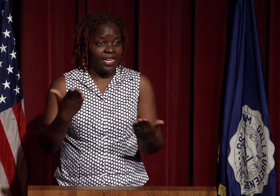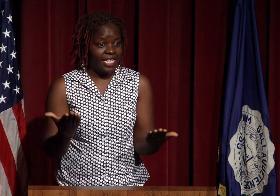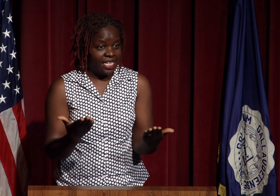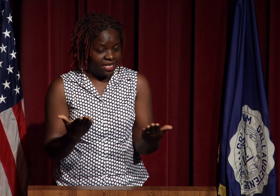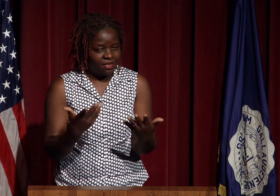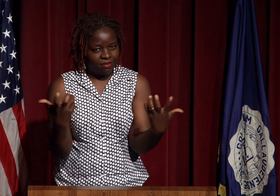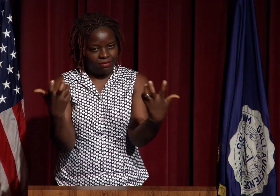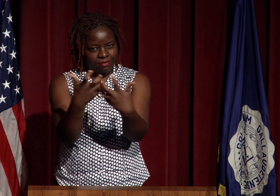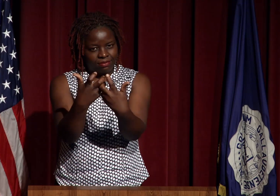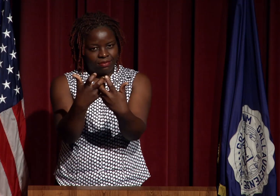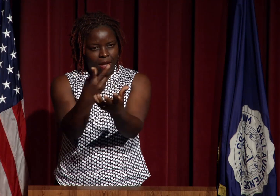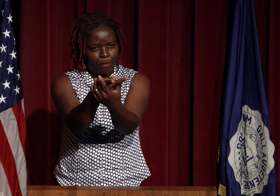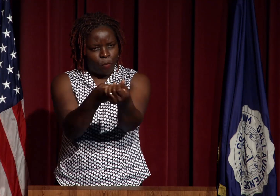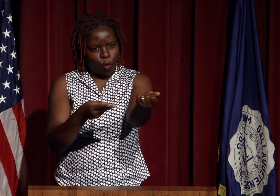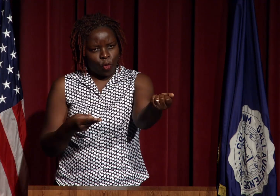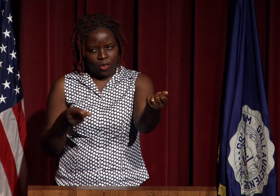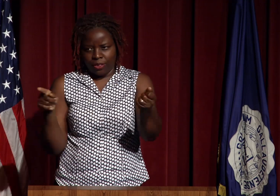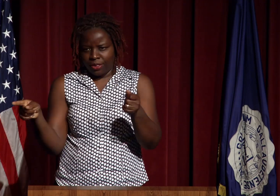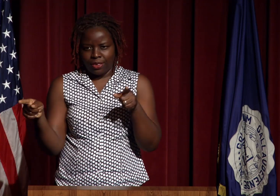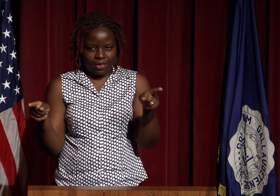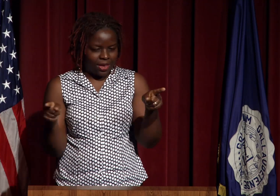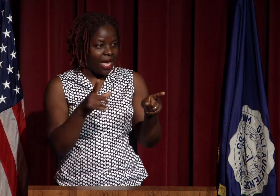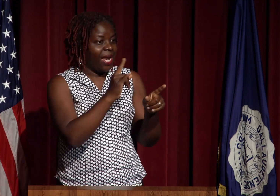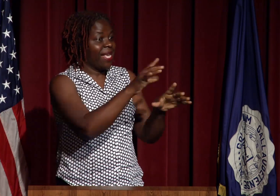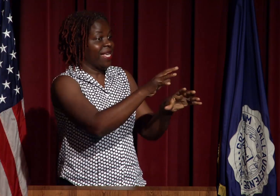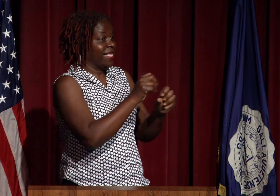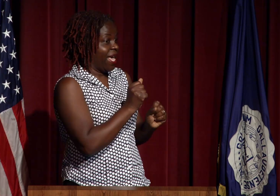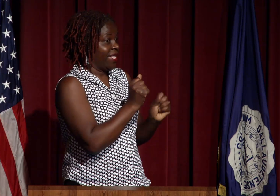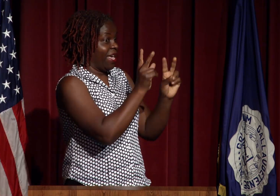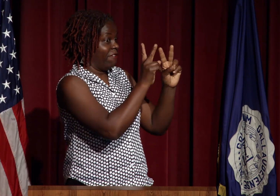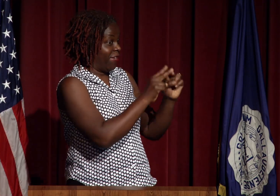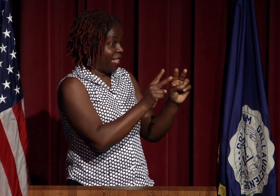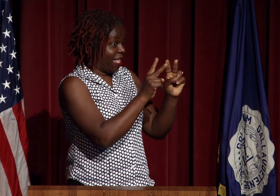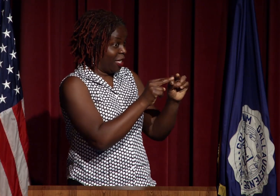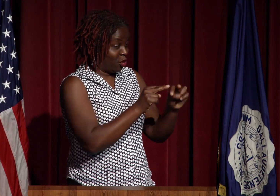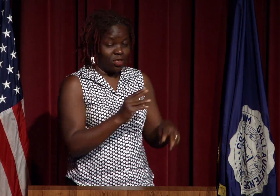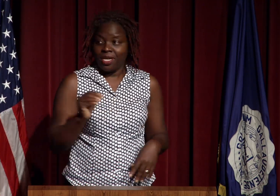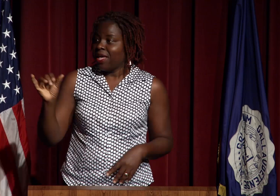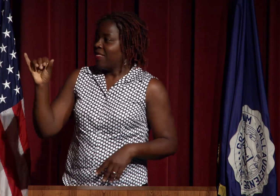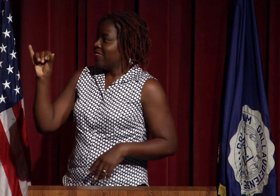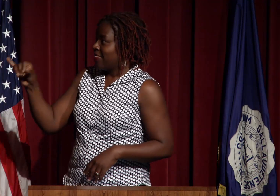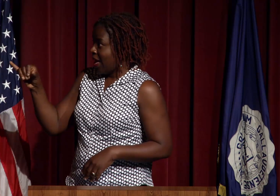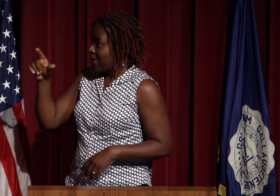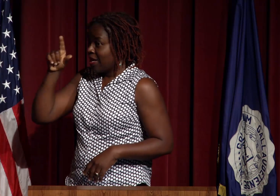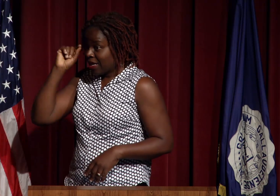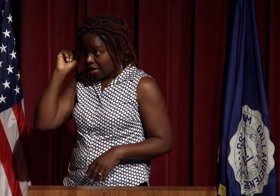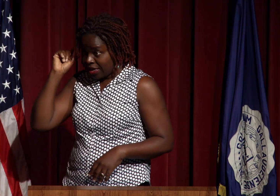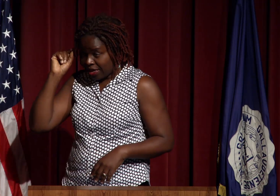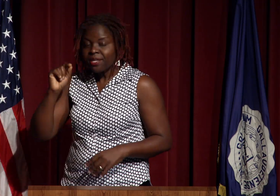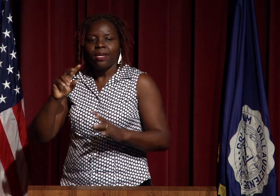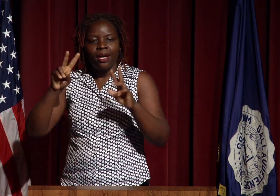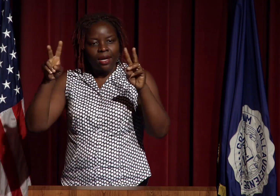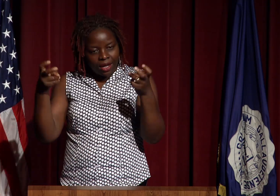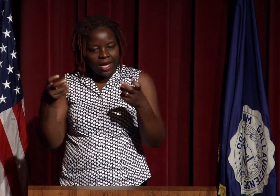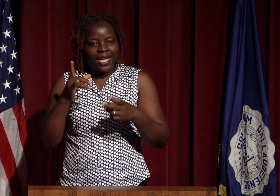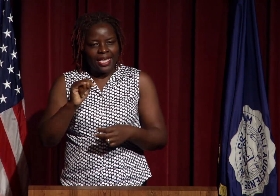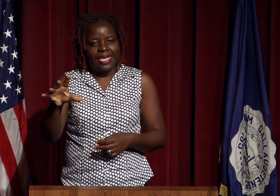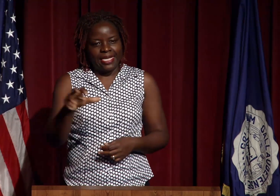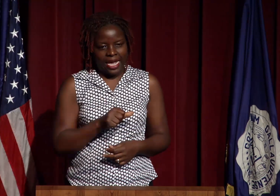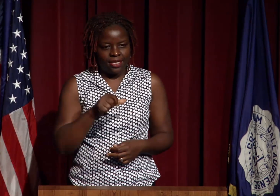to suggest this afternoon that we combine those two sayings. It takes a village, and that's Gallaudet, and